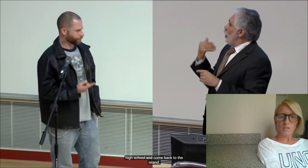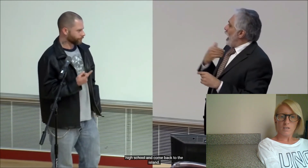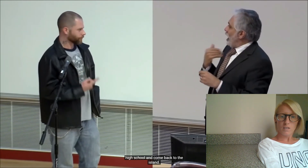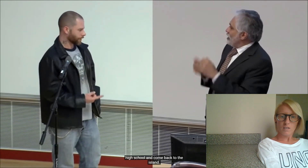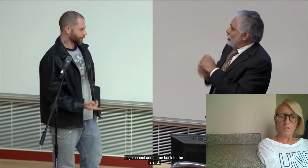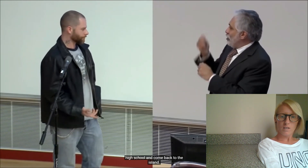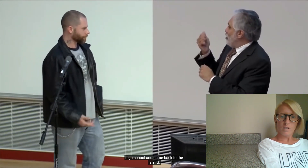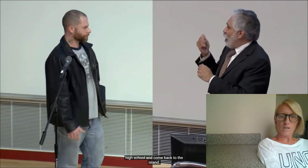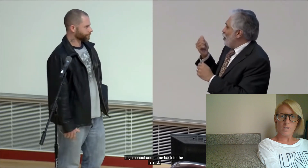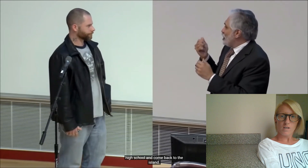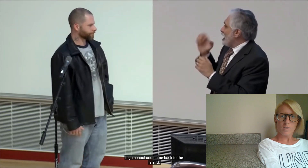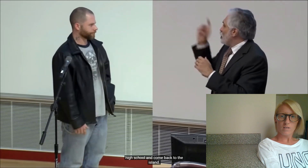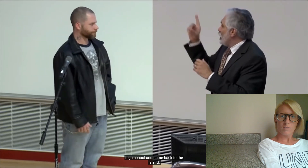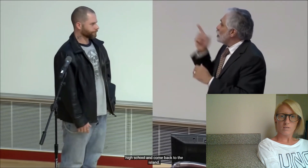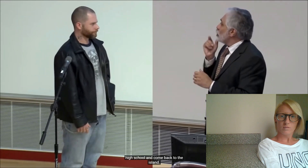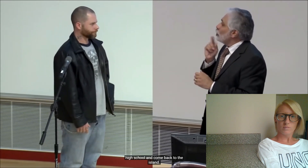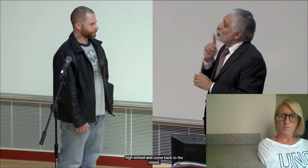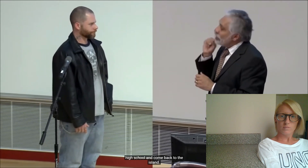island.